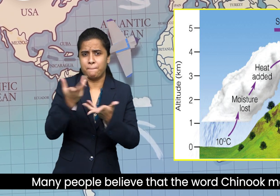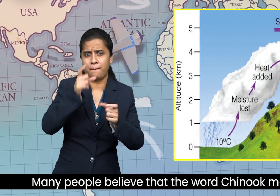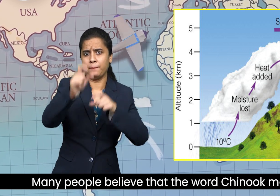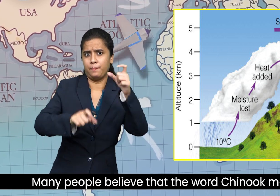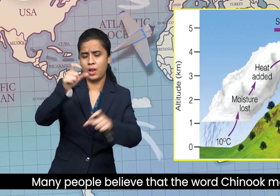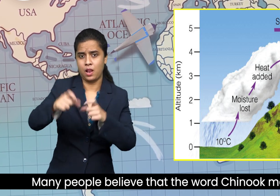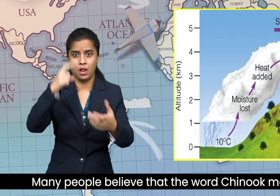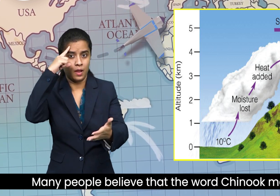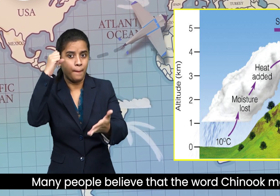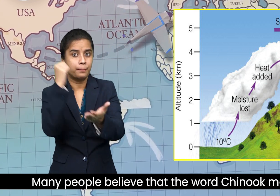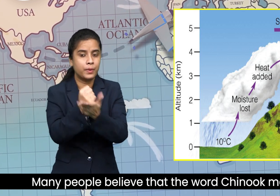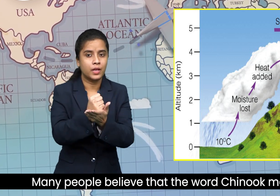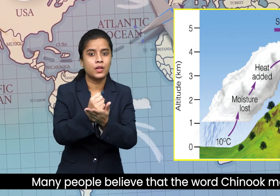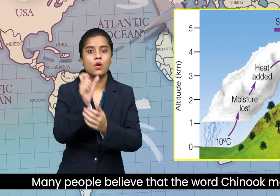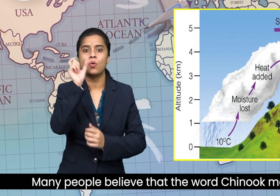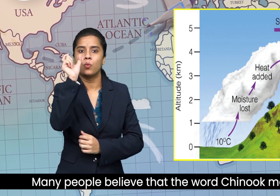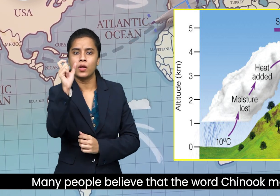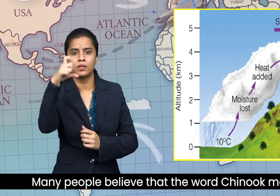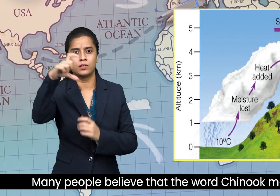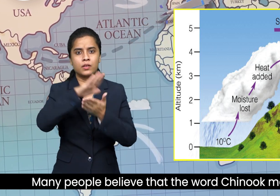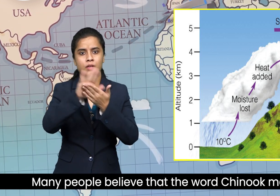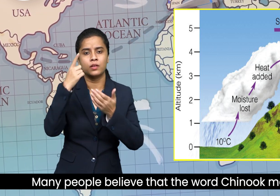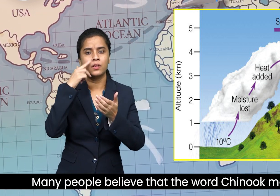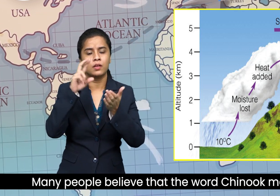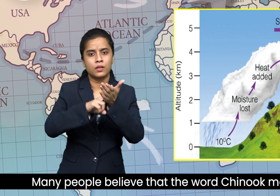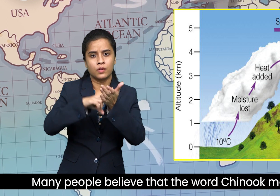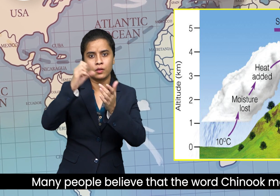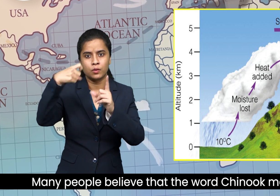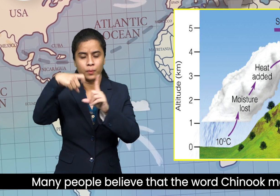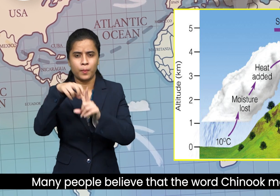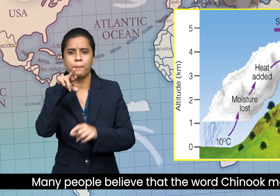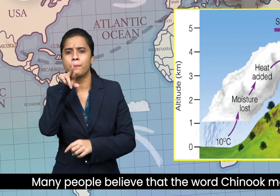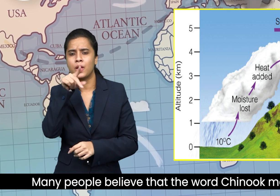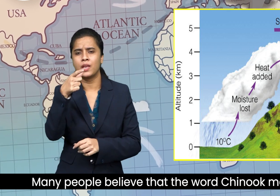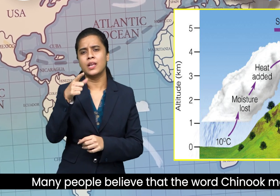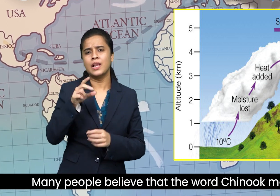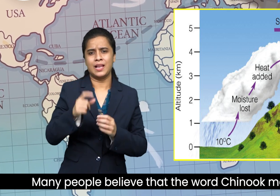Many people believe that the word Chinook means snow eater.